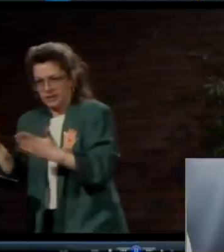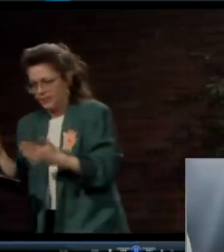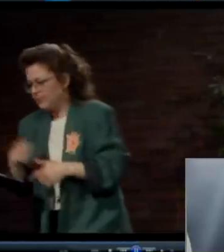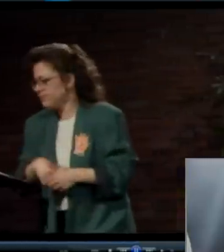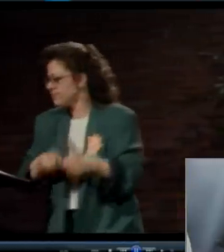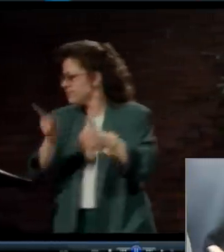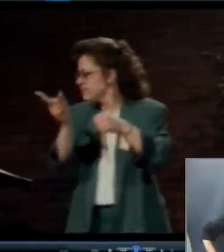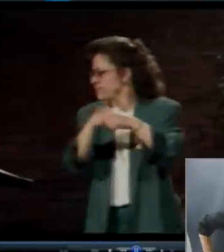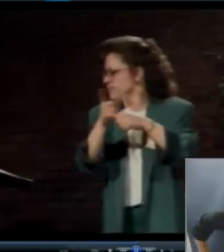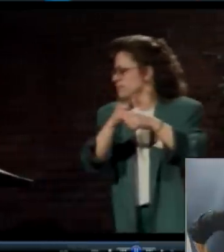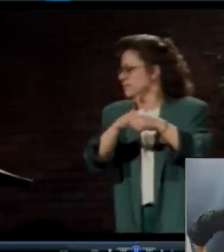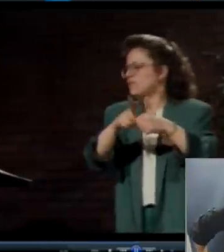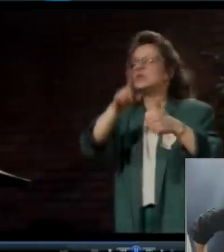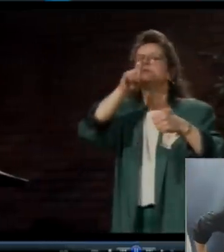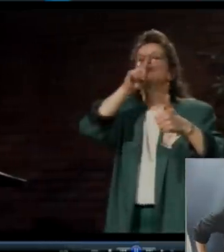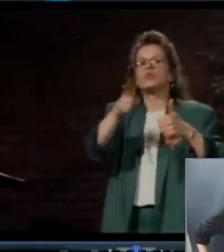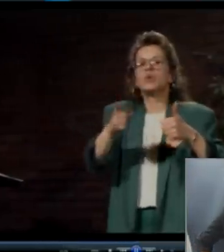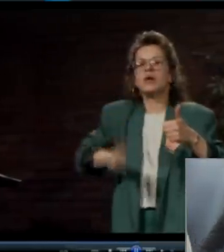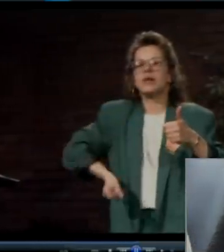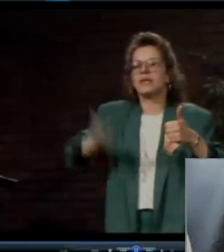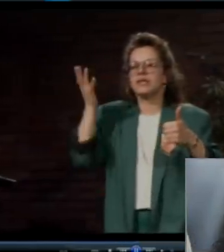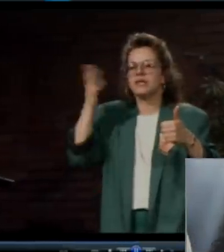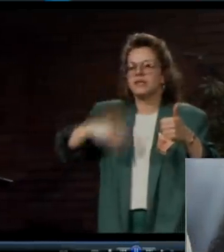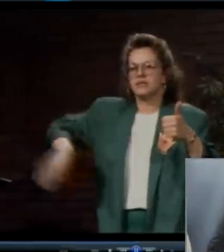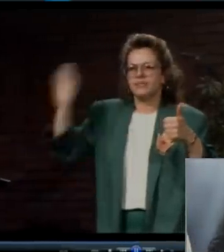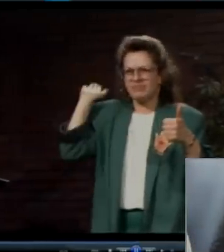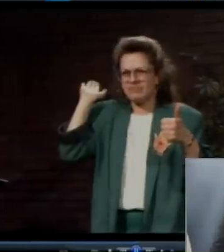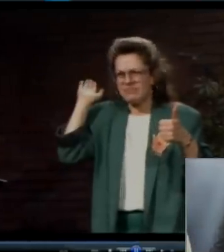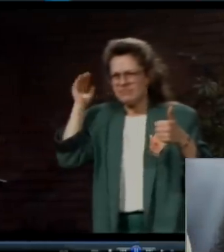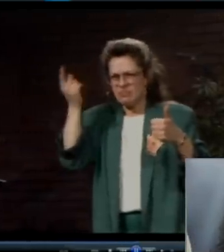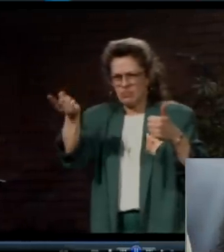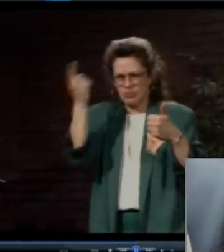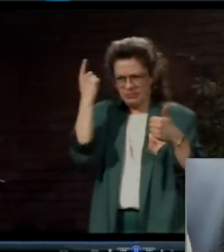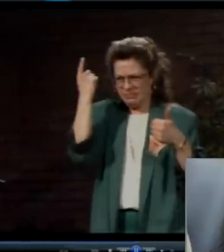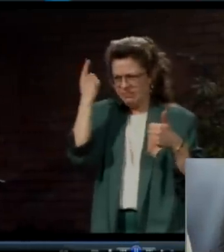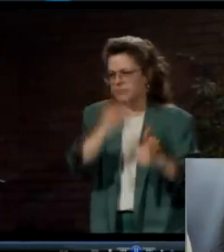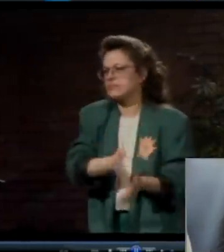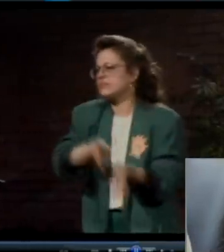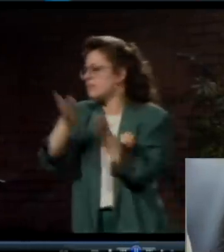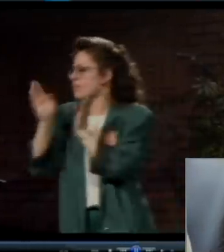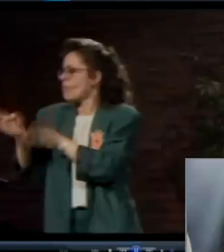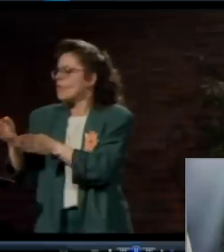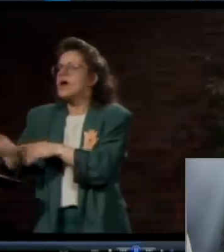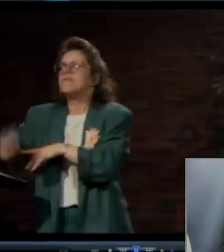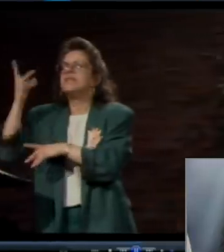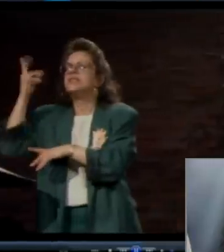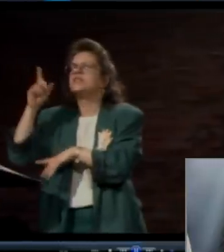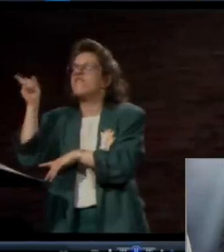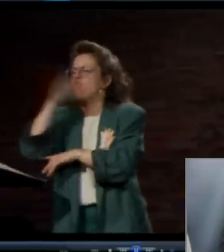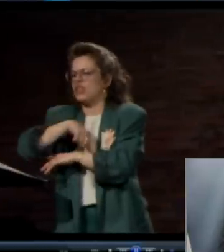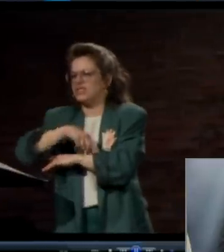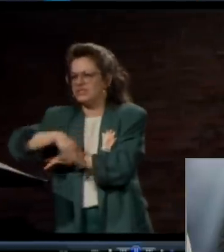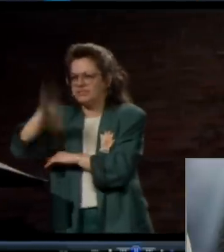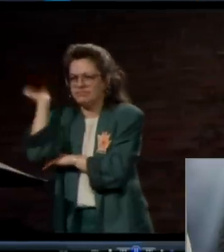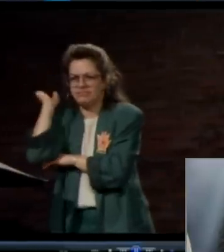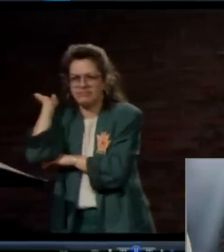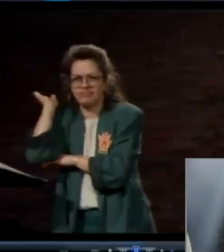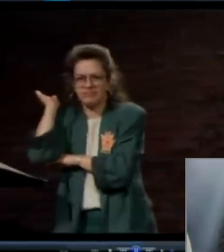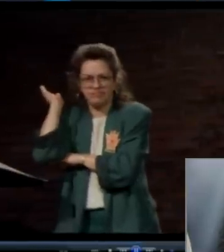So, how many of you think that the job of interpreting is simply copy signing what the person is saying? How many of you think that's true? And how many of you